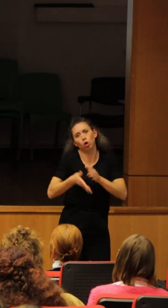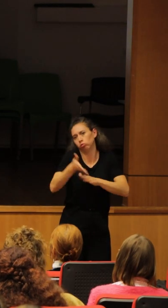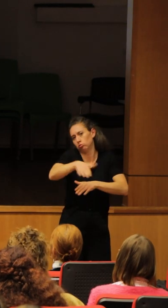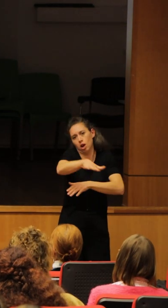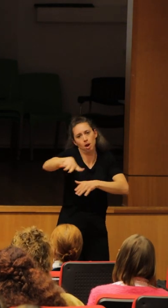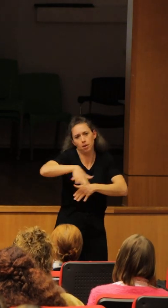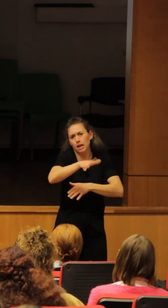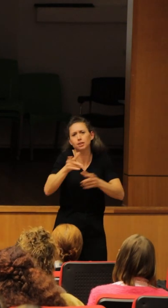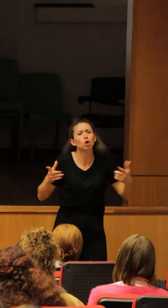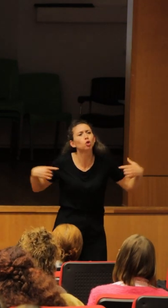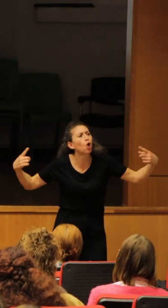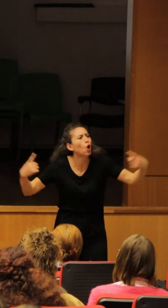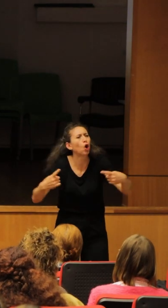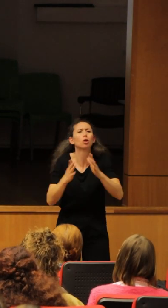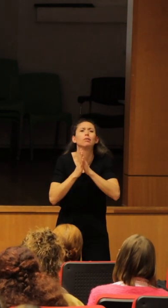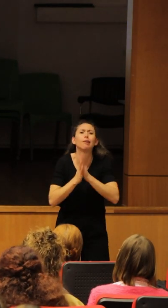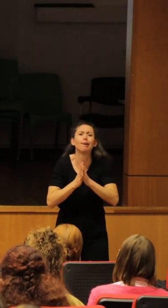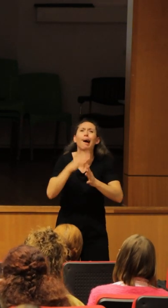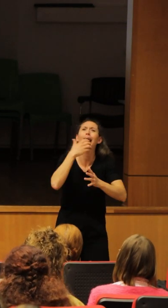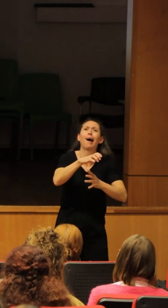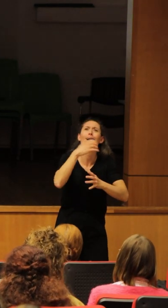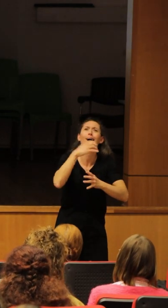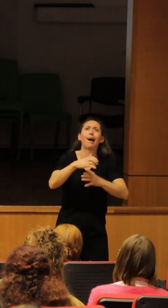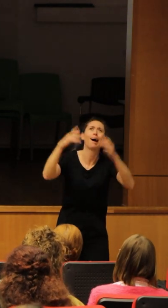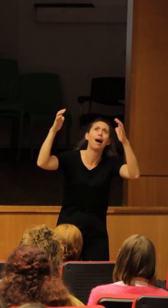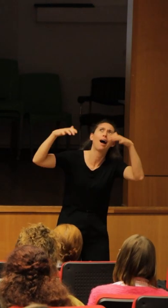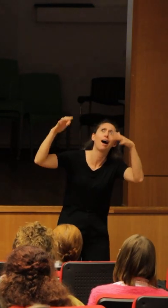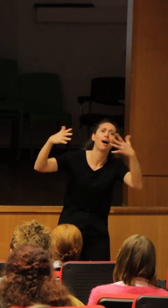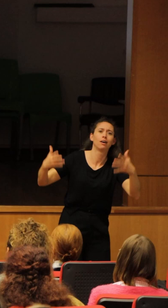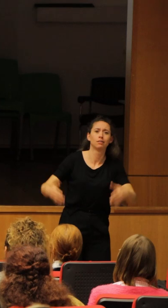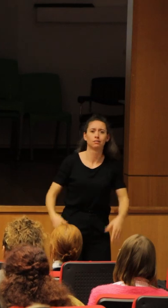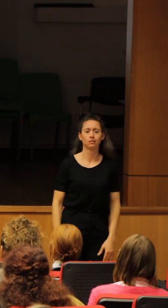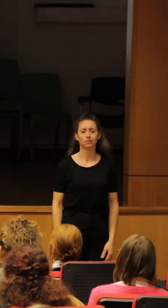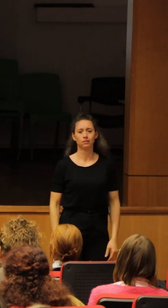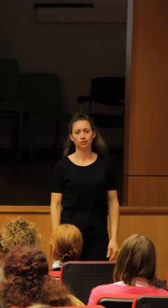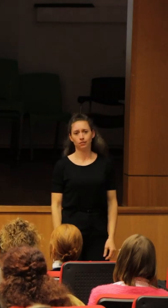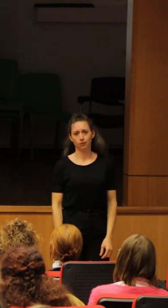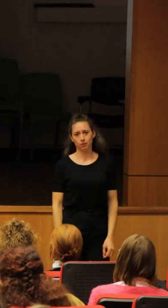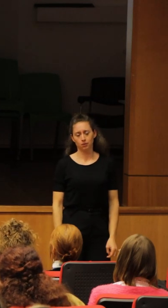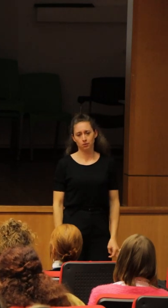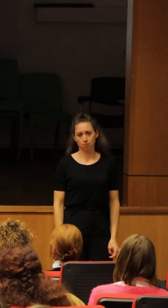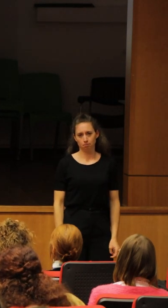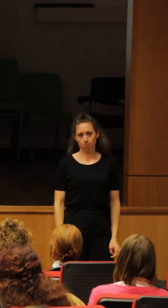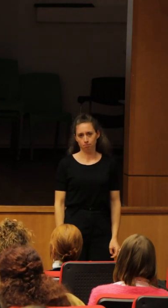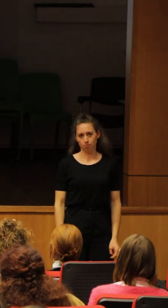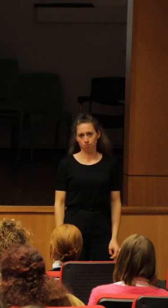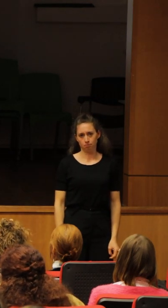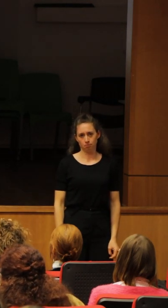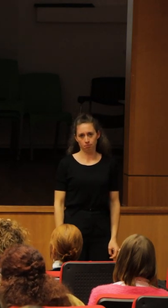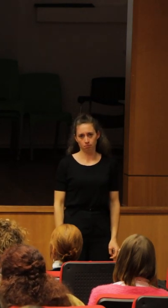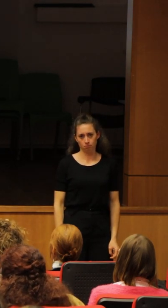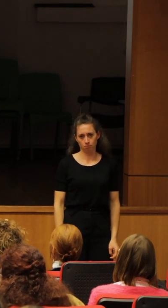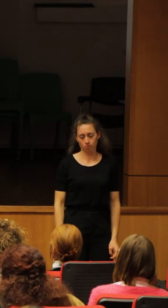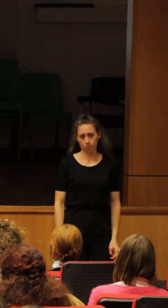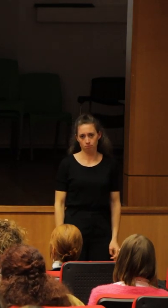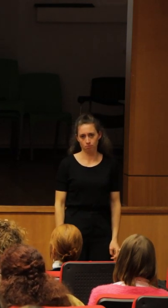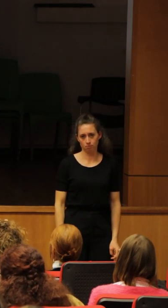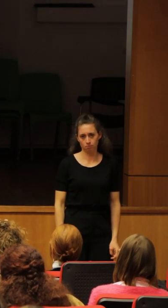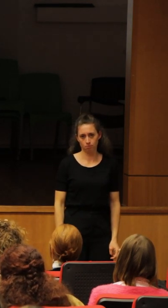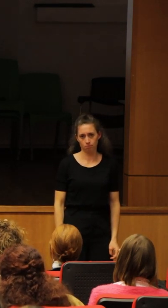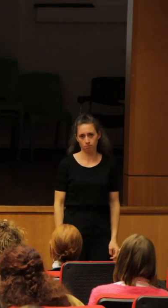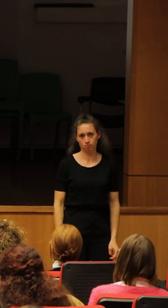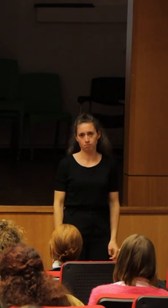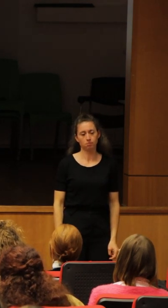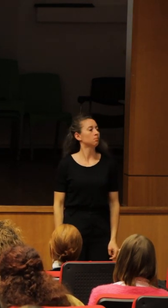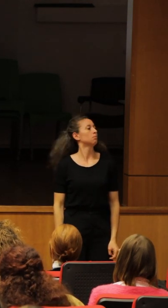a la plaza y ahí estaban todos clamando, gritando por la lluvia. And then they were so tired and exhausted out of the prayers and crying